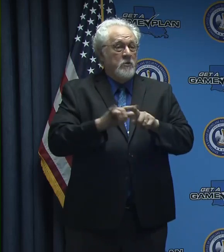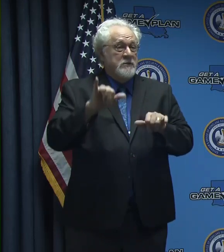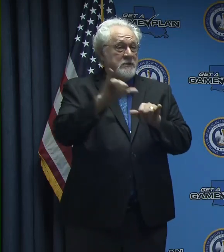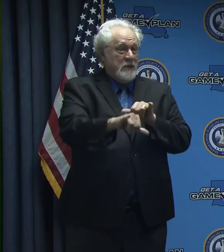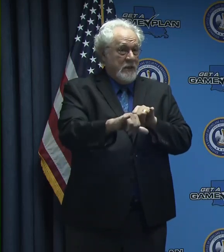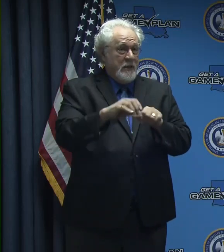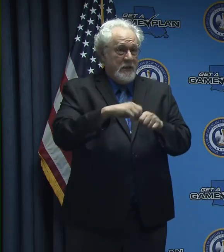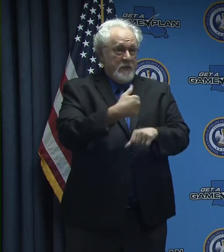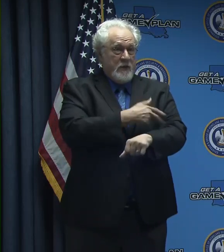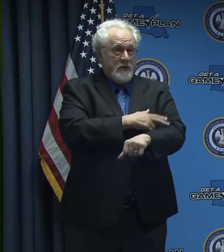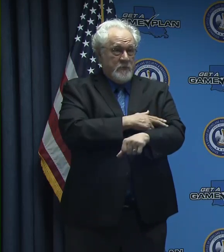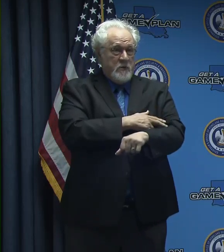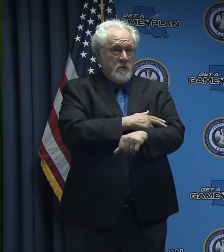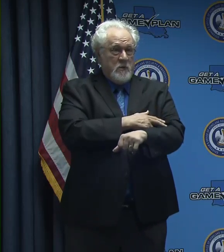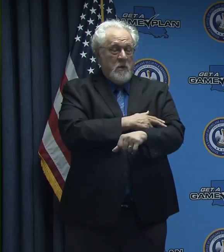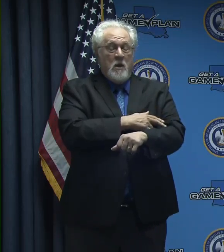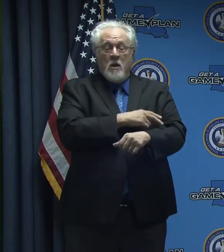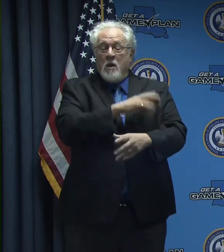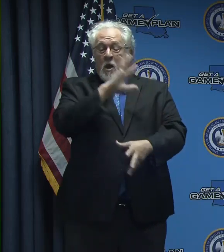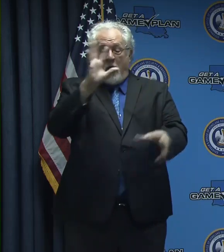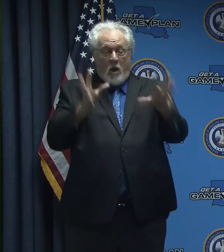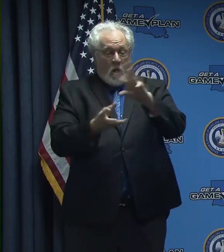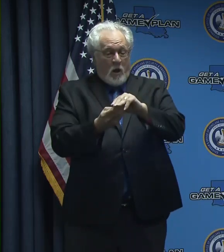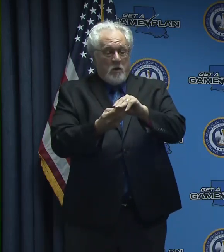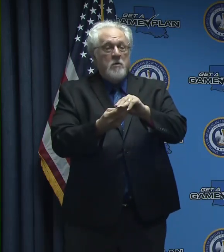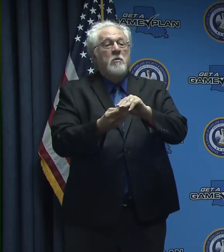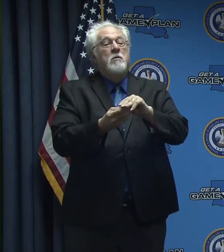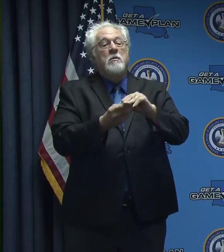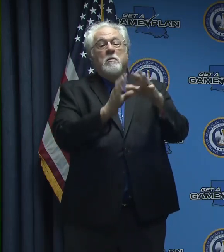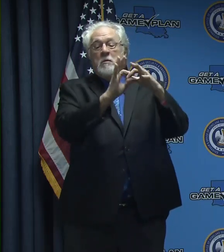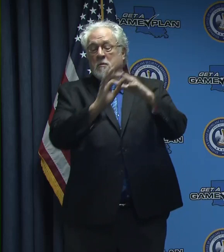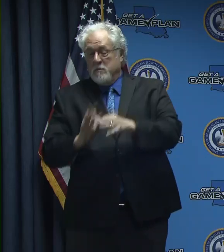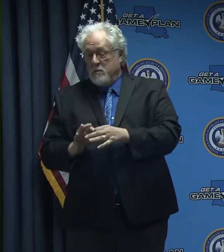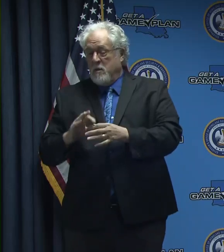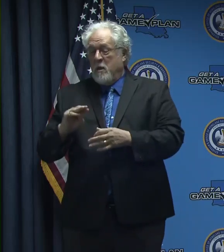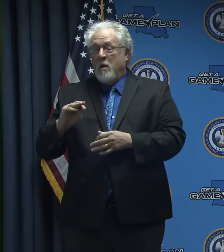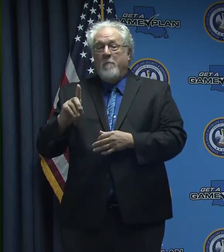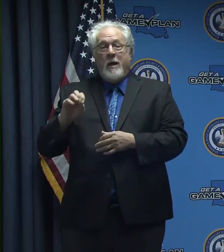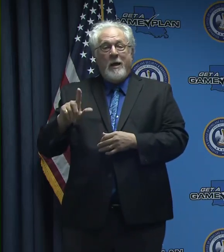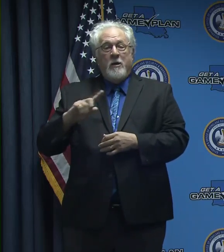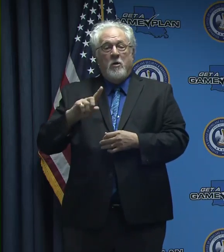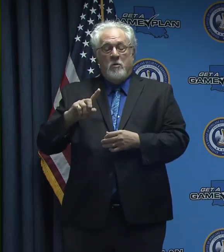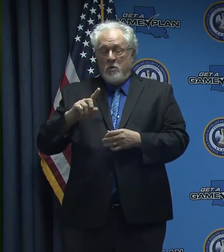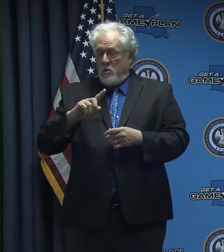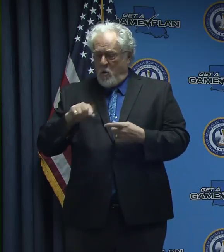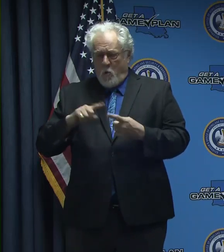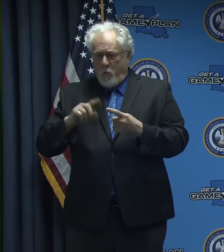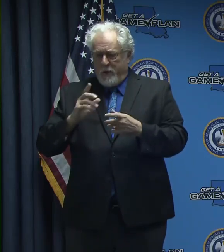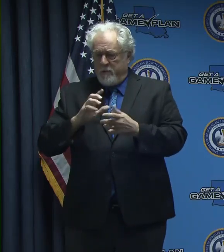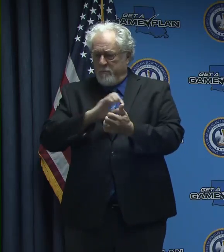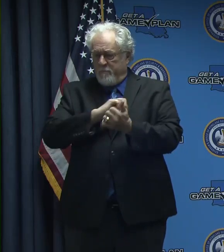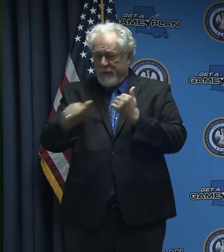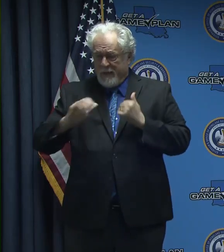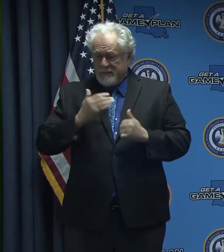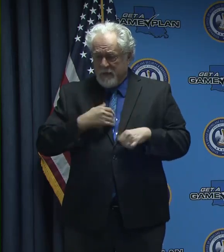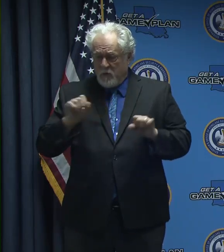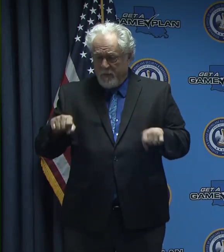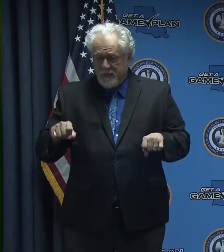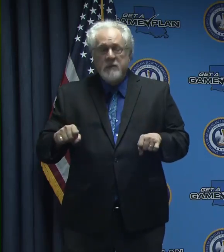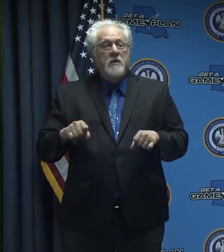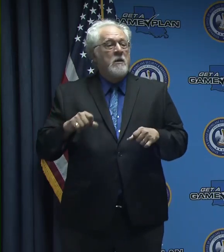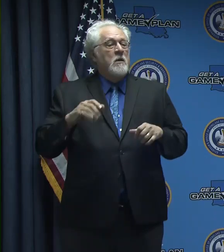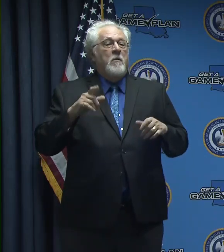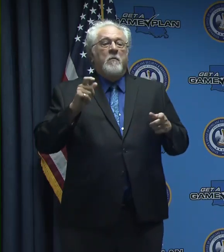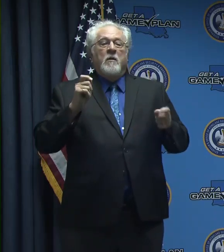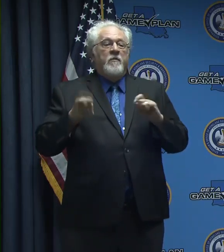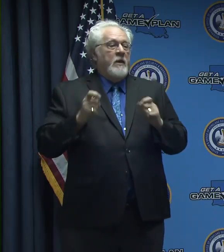hospital stay, all of which ties into the modeling to figure out when we're going to exceed our capacity. And so these things are changing,